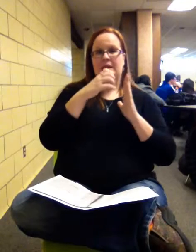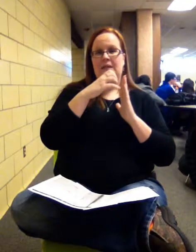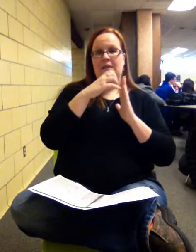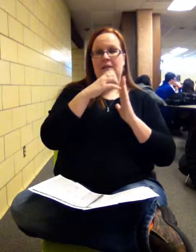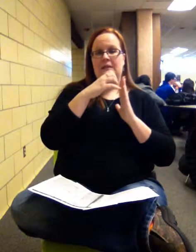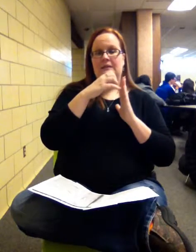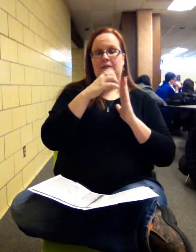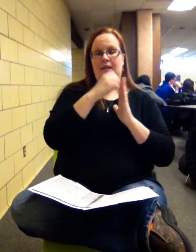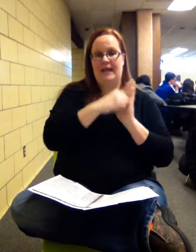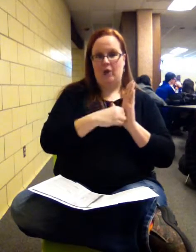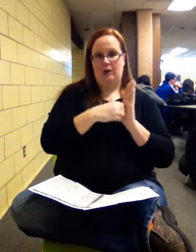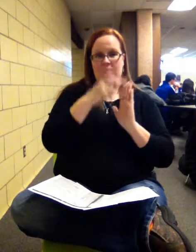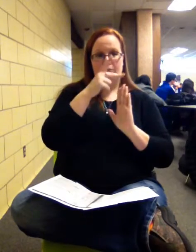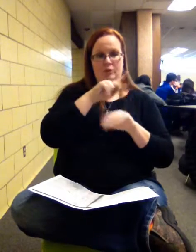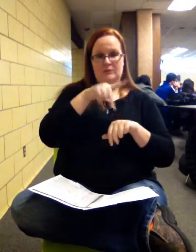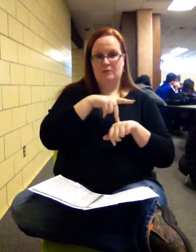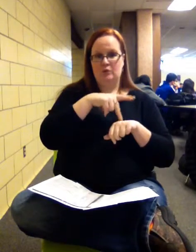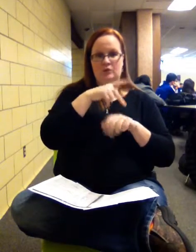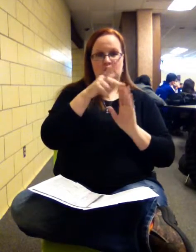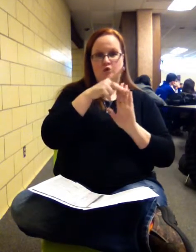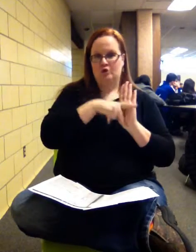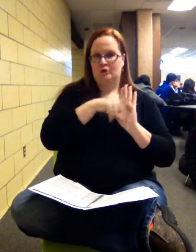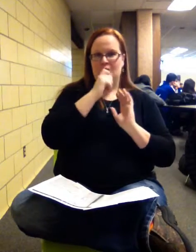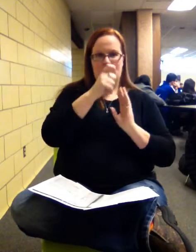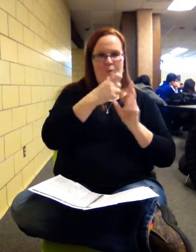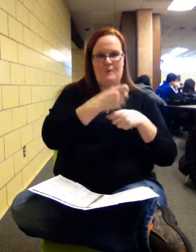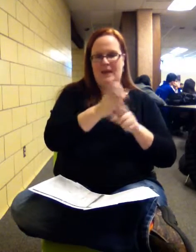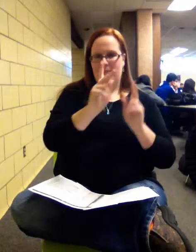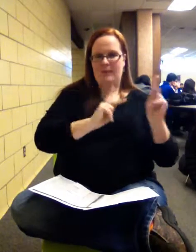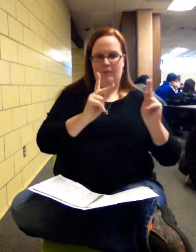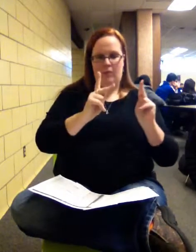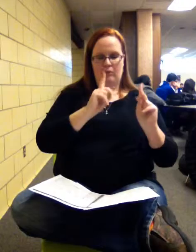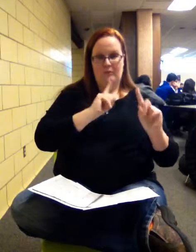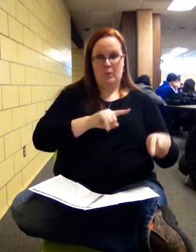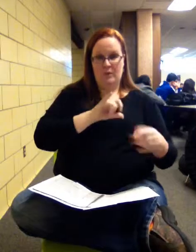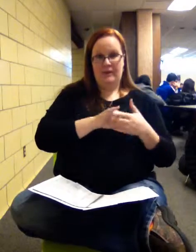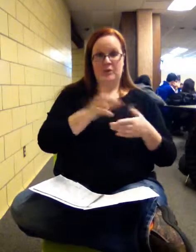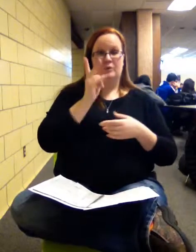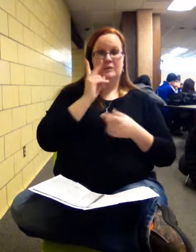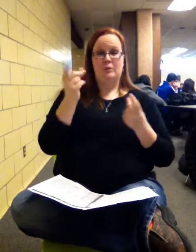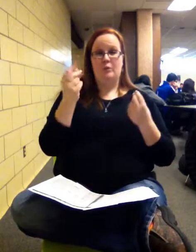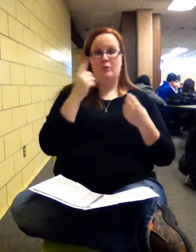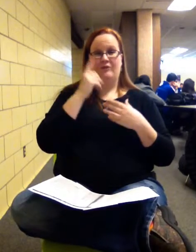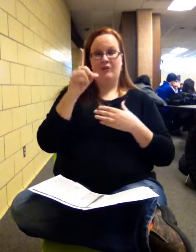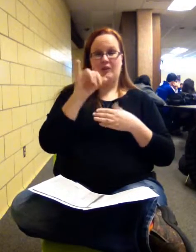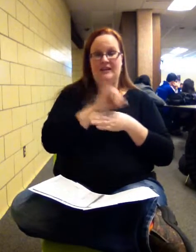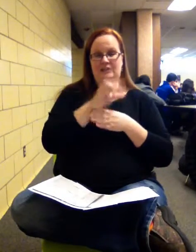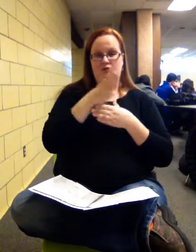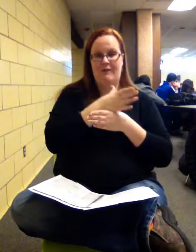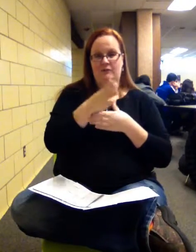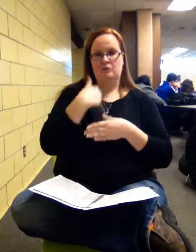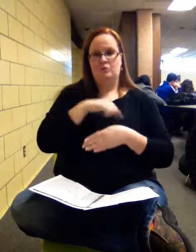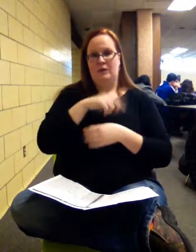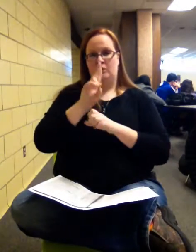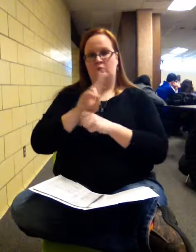make companies report credit sales. So you'll see what we do for industry averages is we just use sales. So